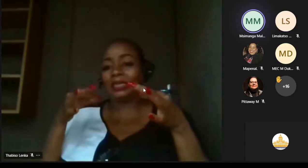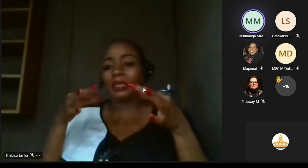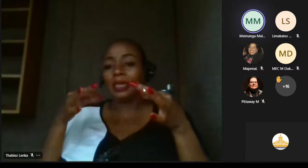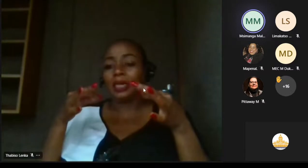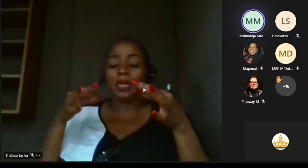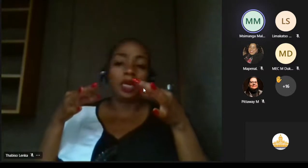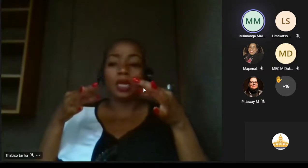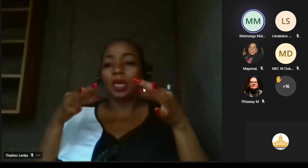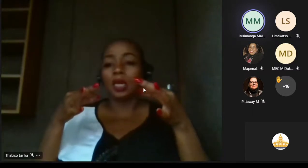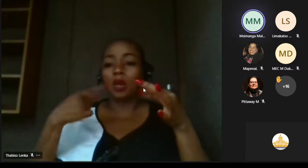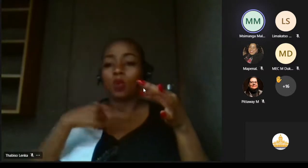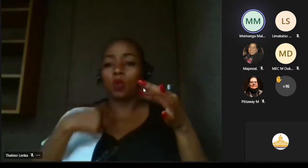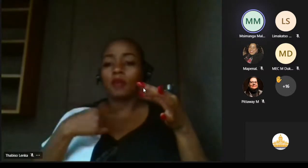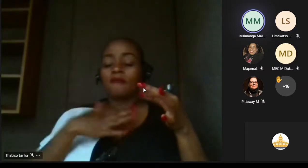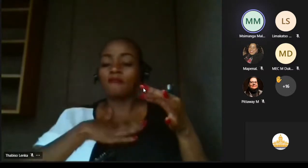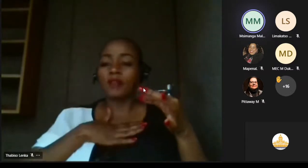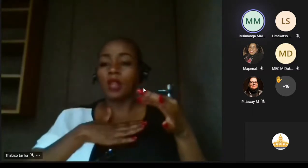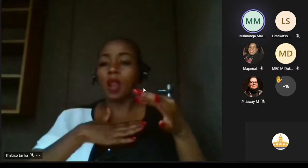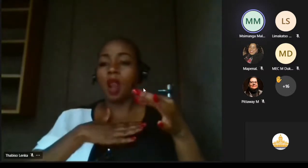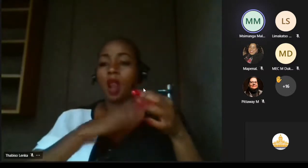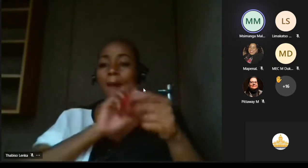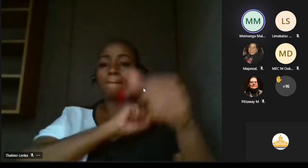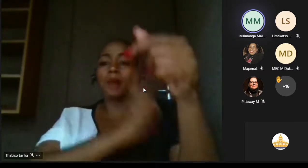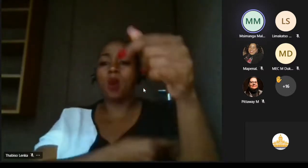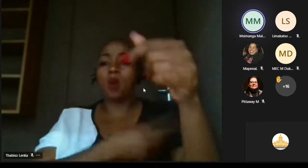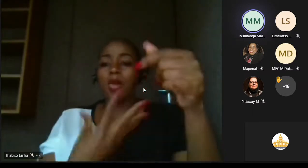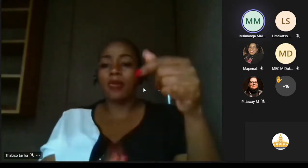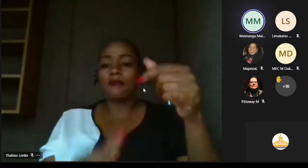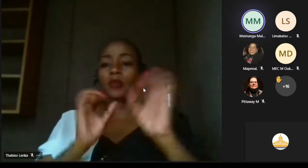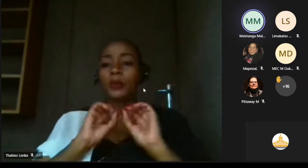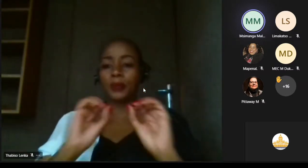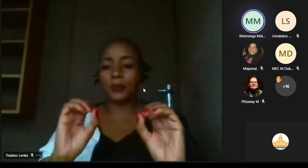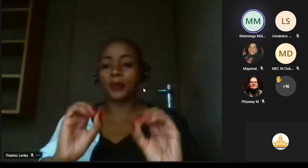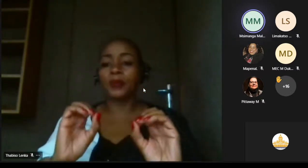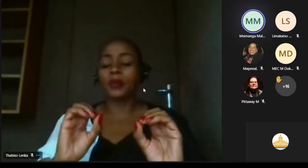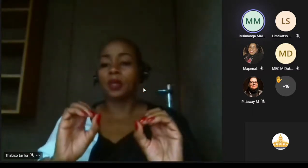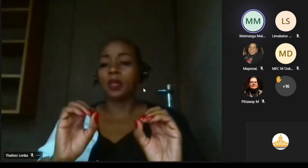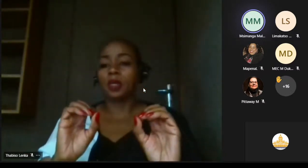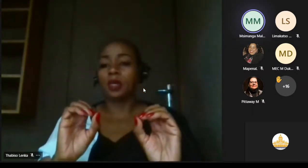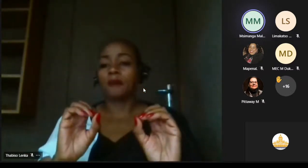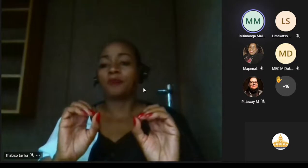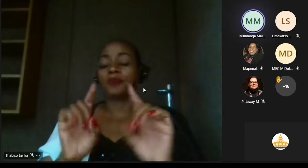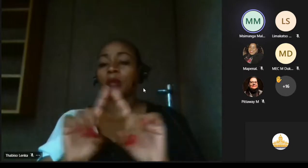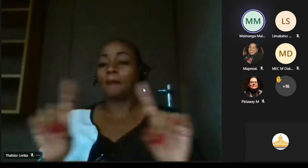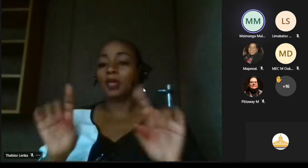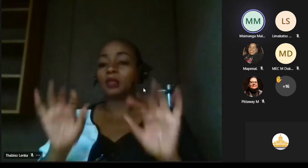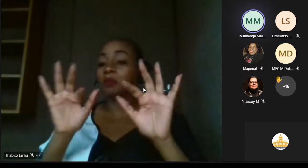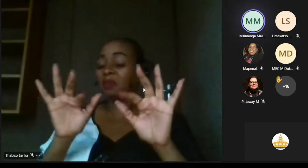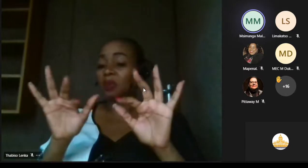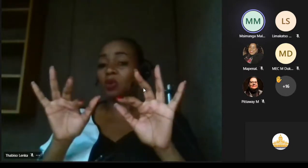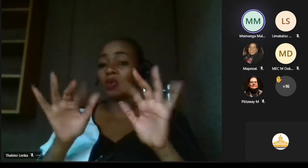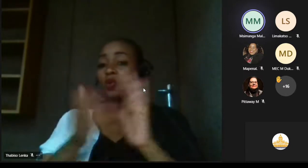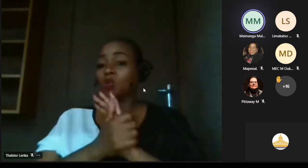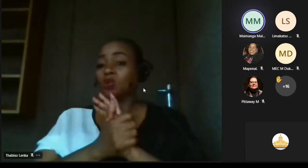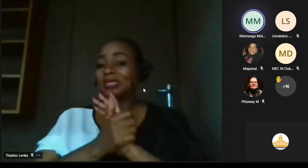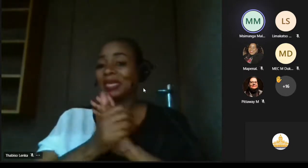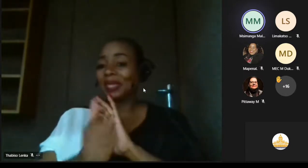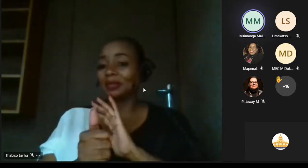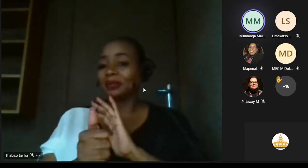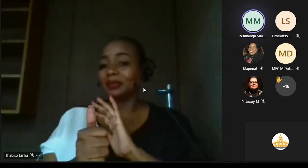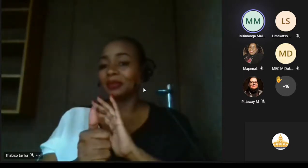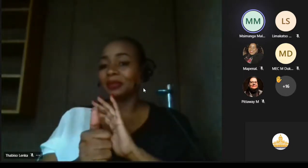tsona seka ntse le bua gore puso ya ANC e tlile ka go divide the spheres of governance but batho ba undermine the spheres of governance are